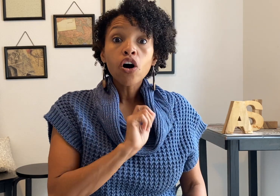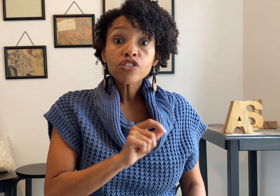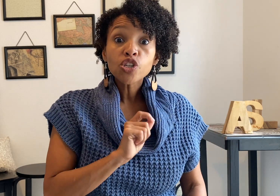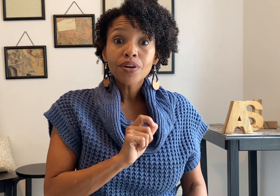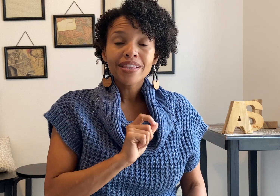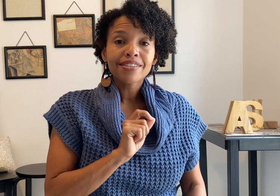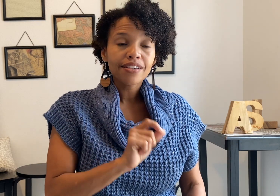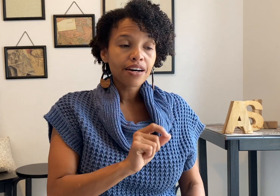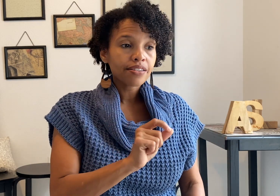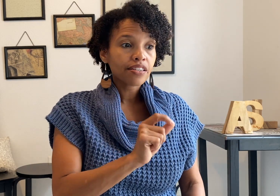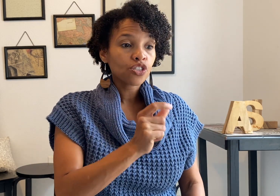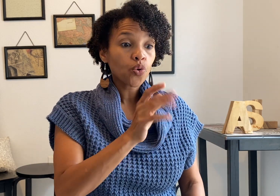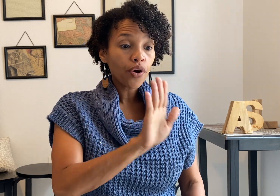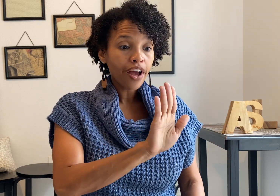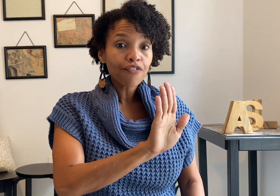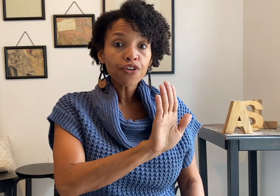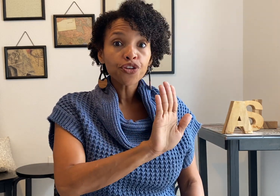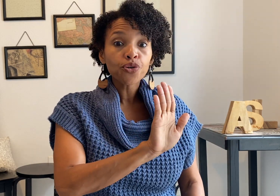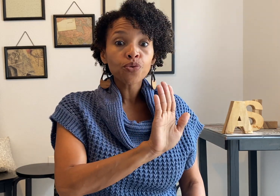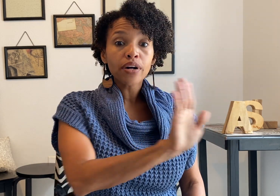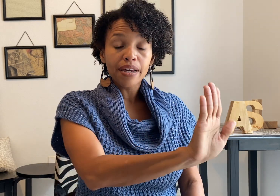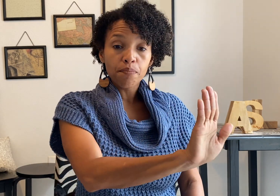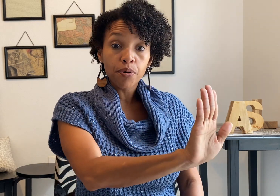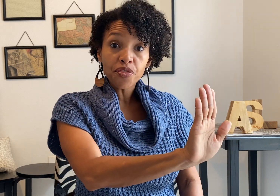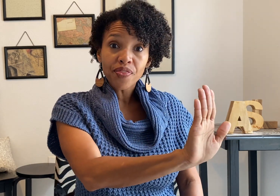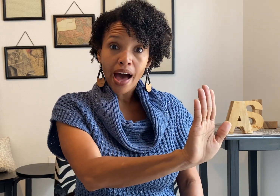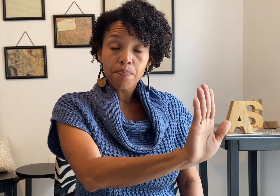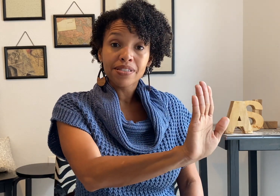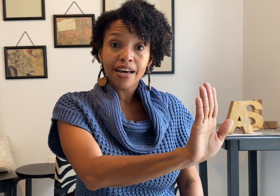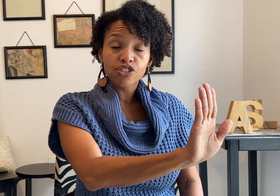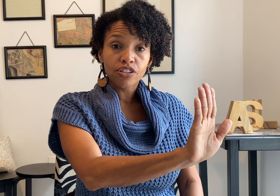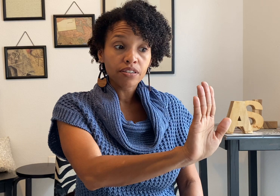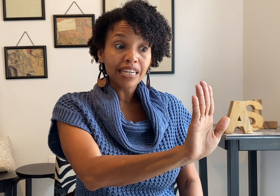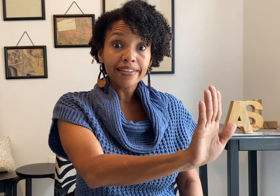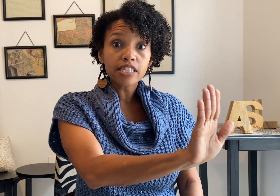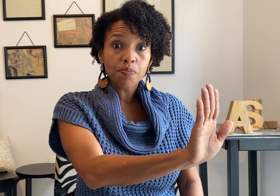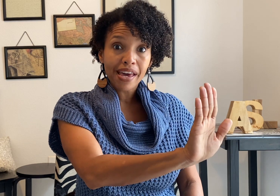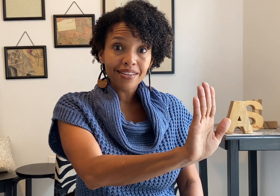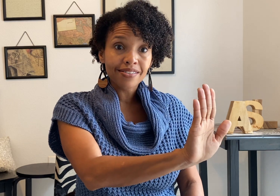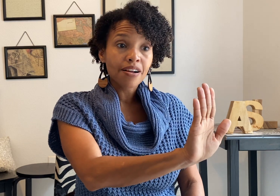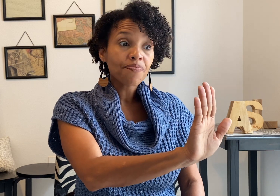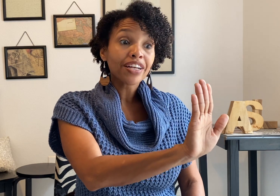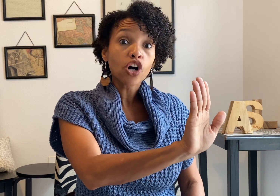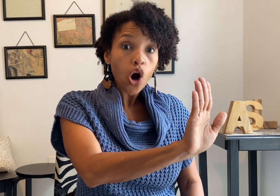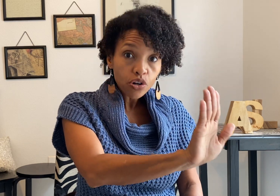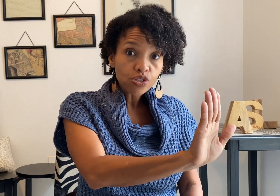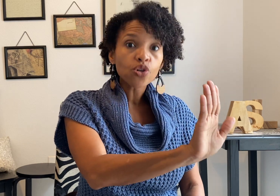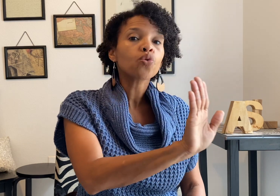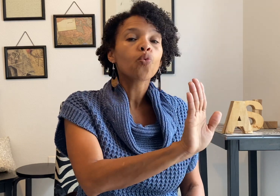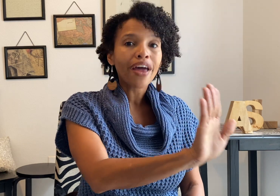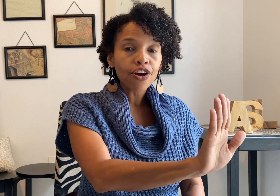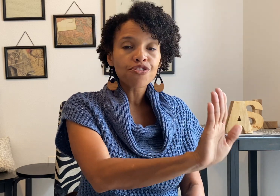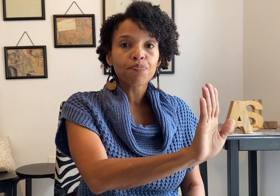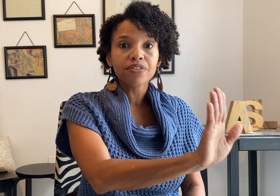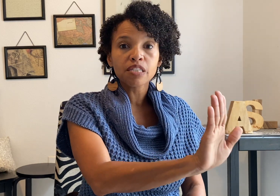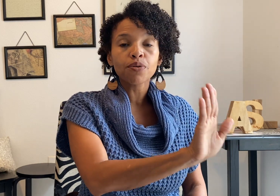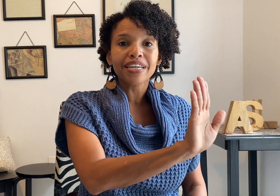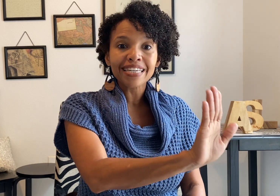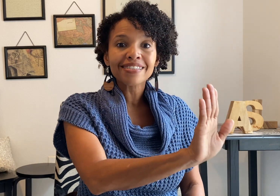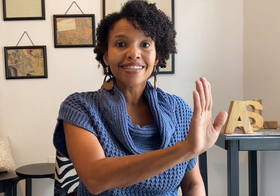Also what that does is wherever you put that possession in space, that's also where the principal is